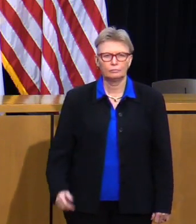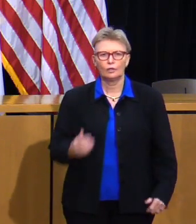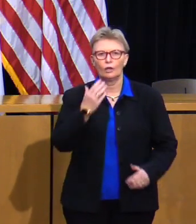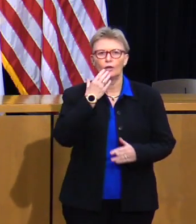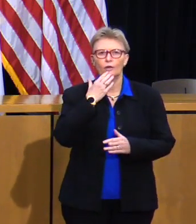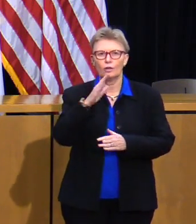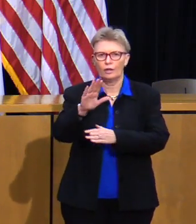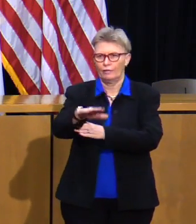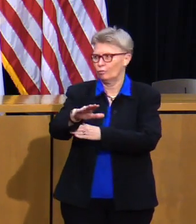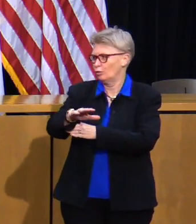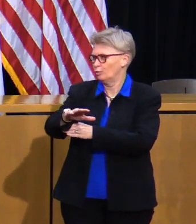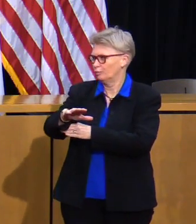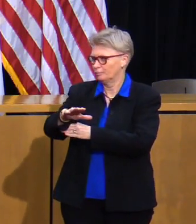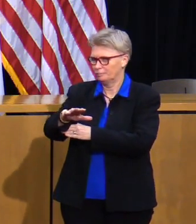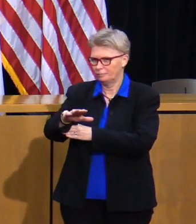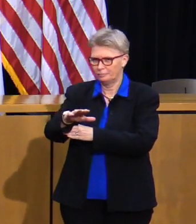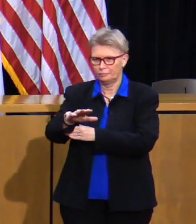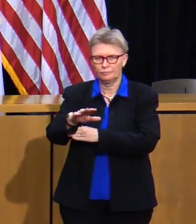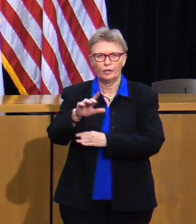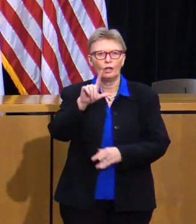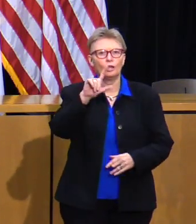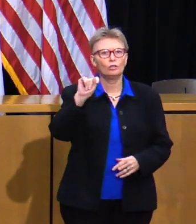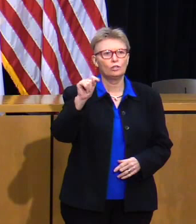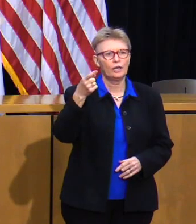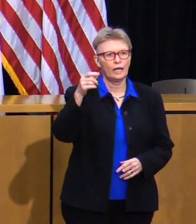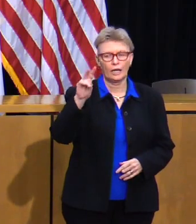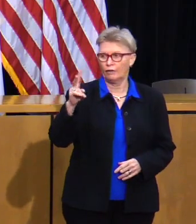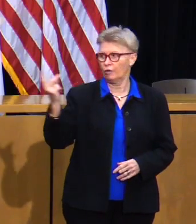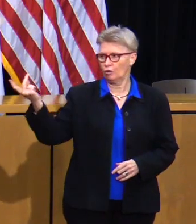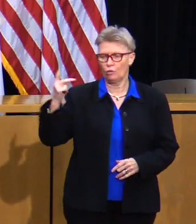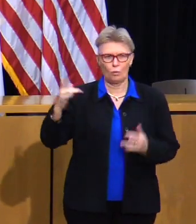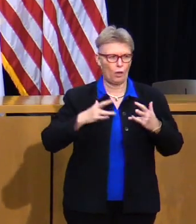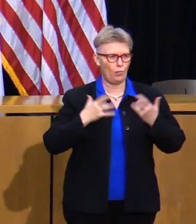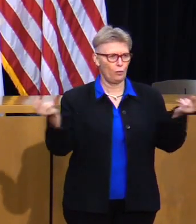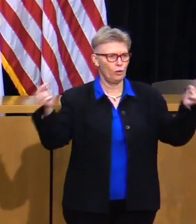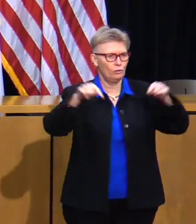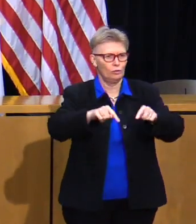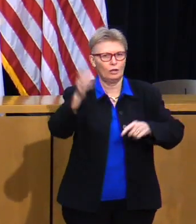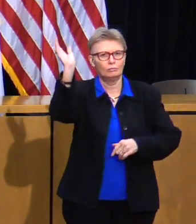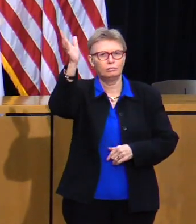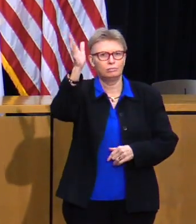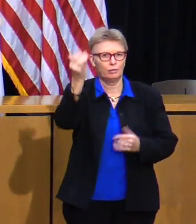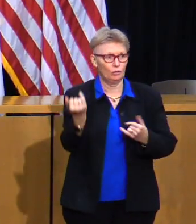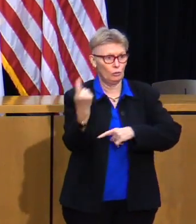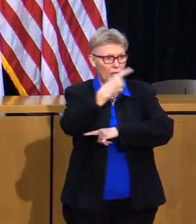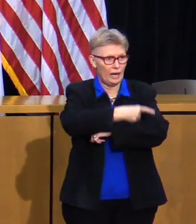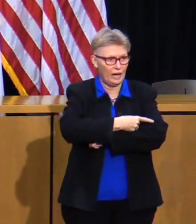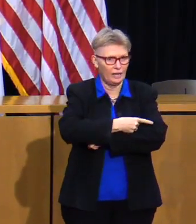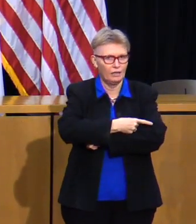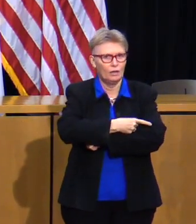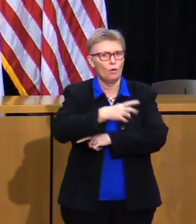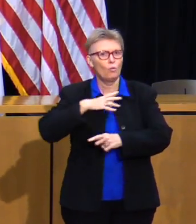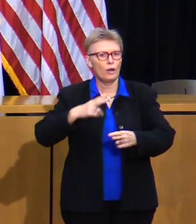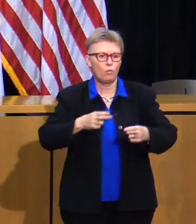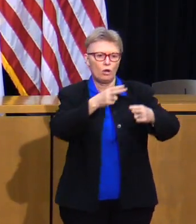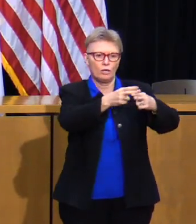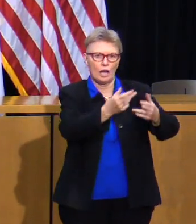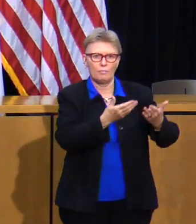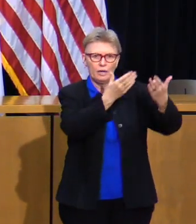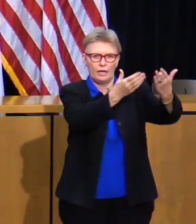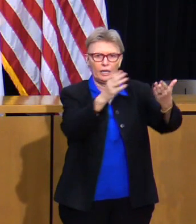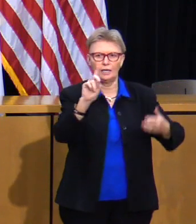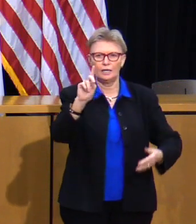So good afternoon. Lieutenant Governor Polito and I are honored to be here today to nominate Justice